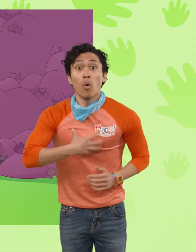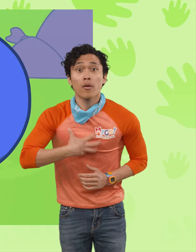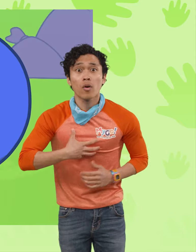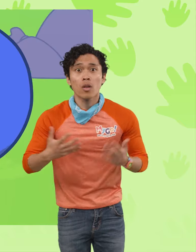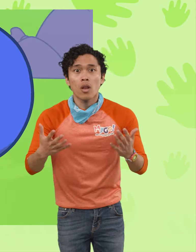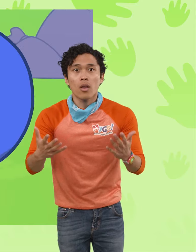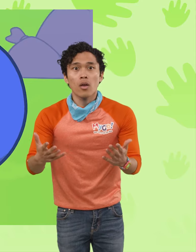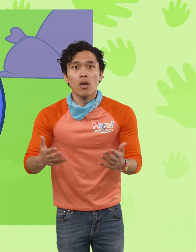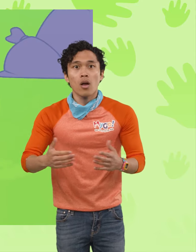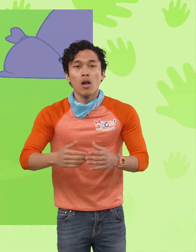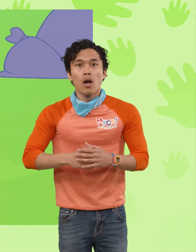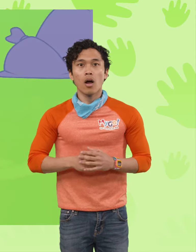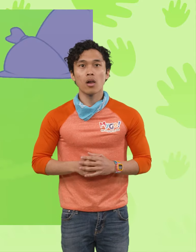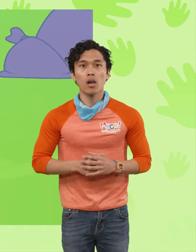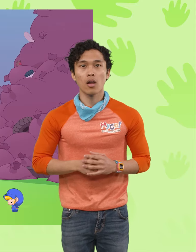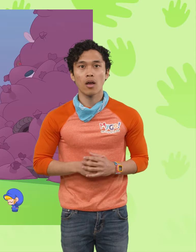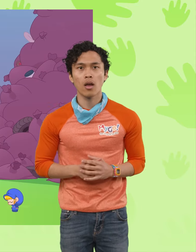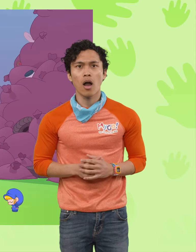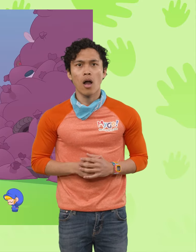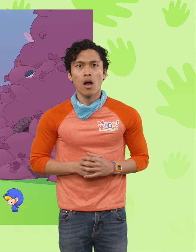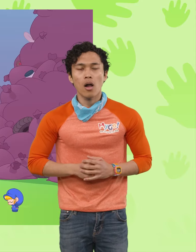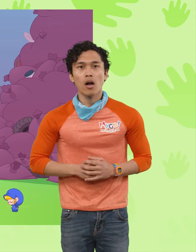Oh, no! Morphle!